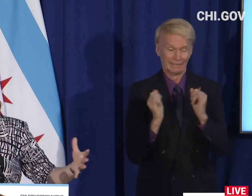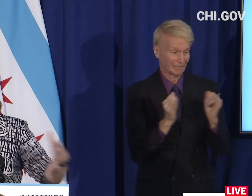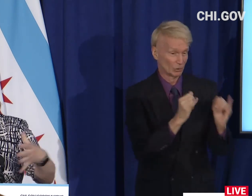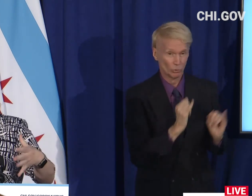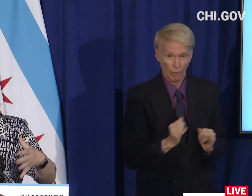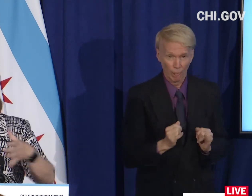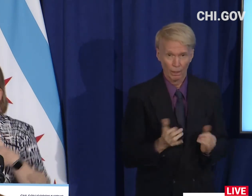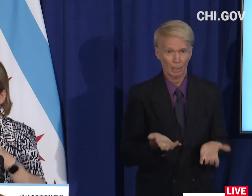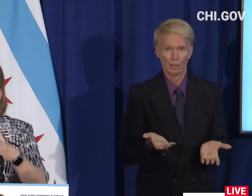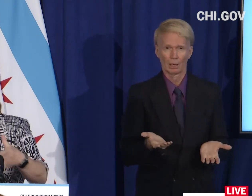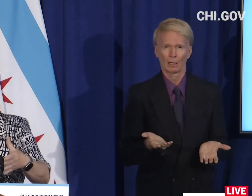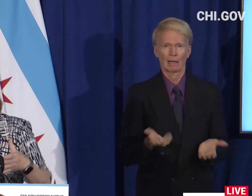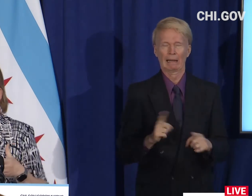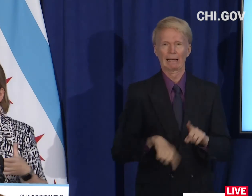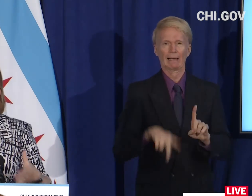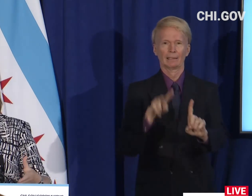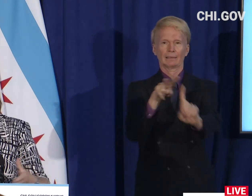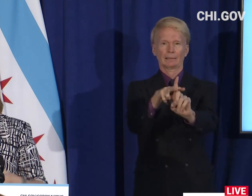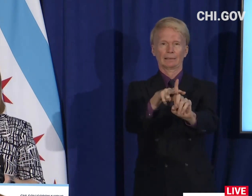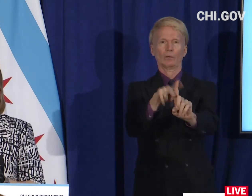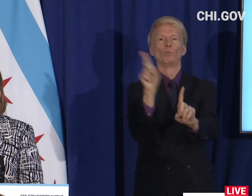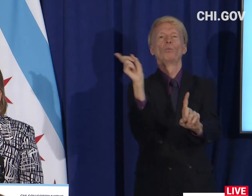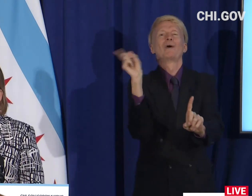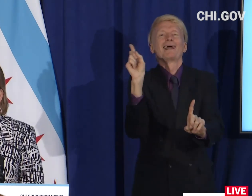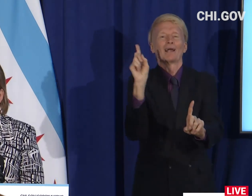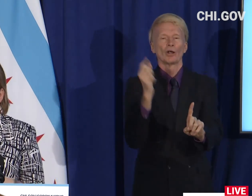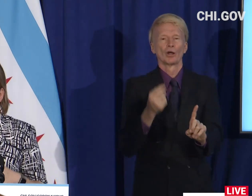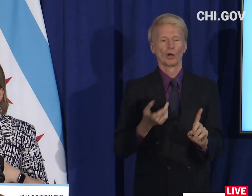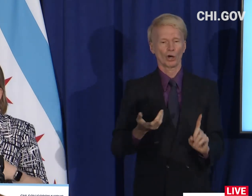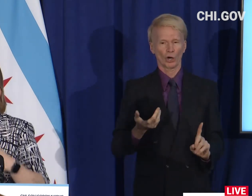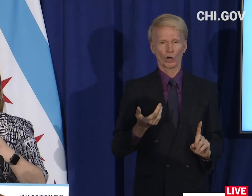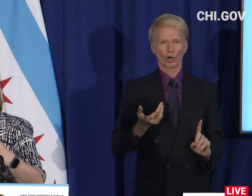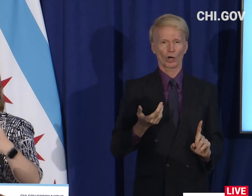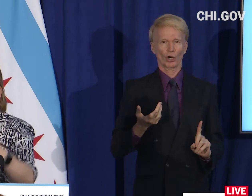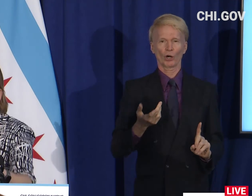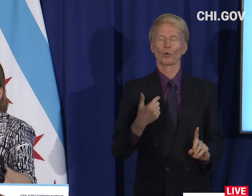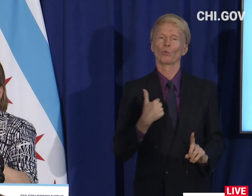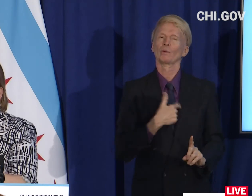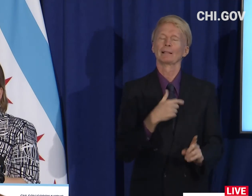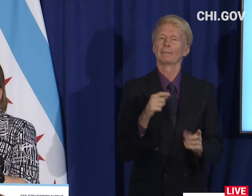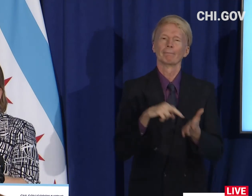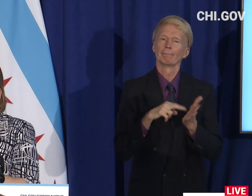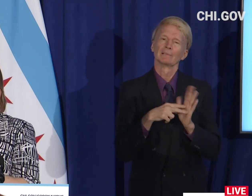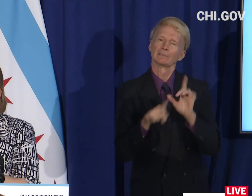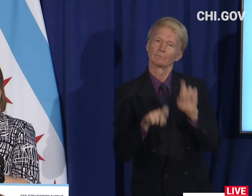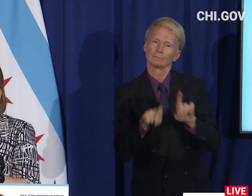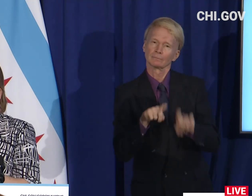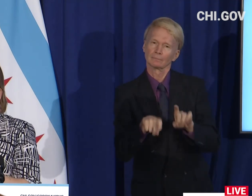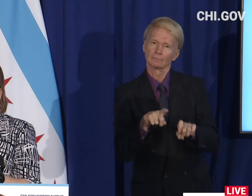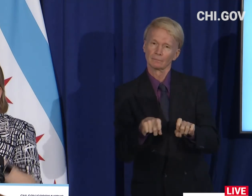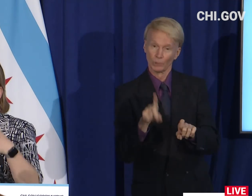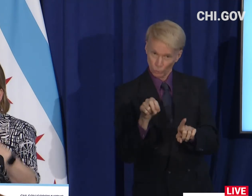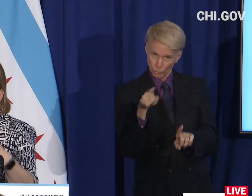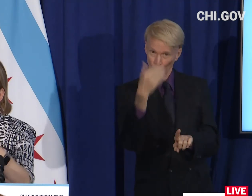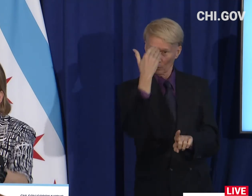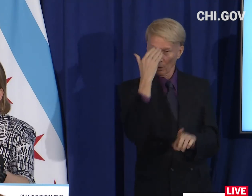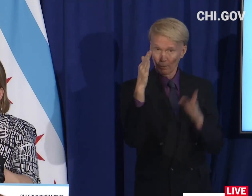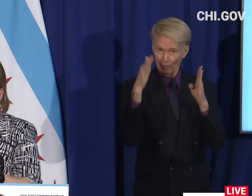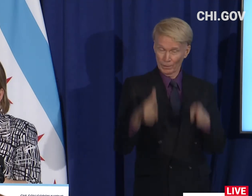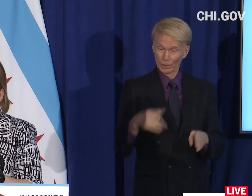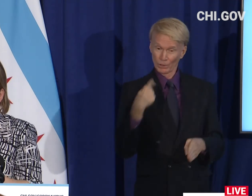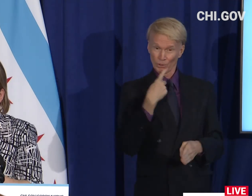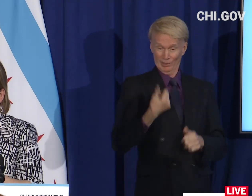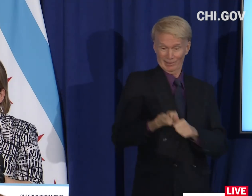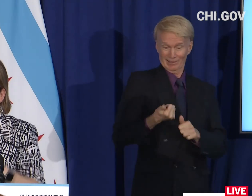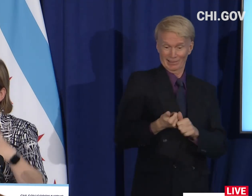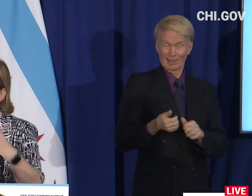to assign where one may be. We ask people, do they know someone who had COVID? And if they know